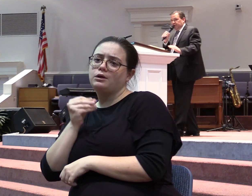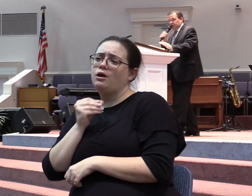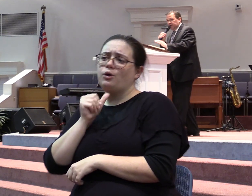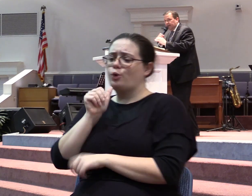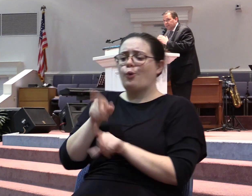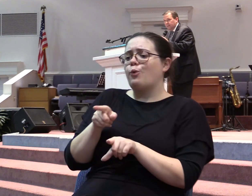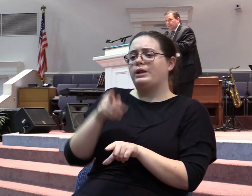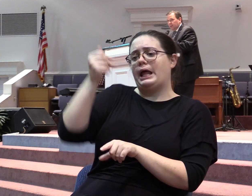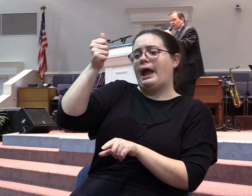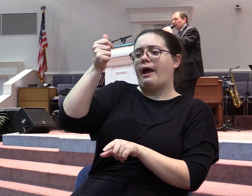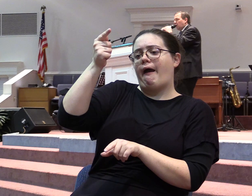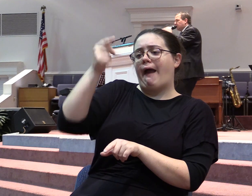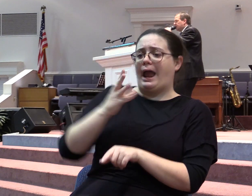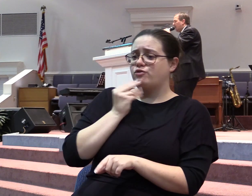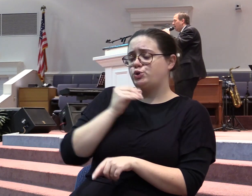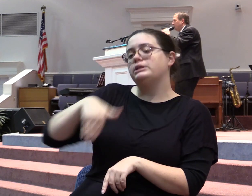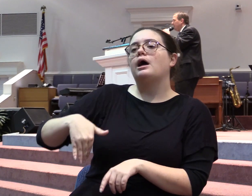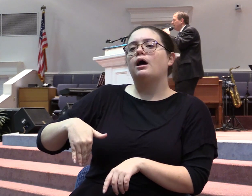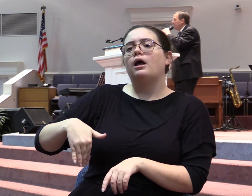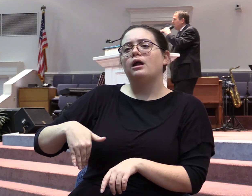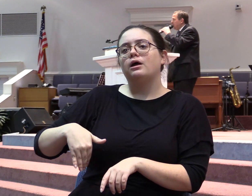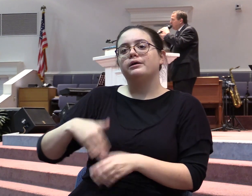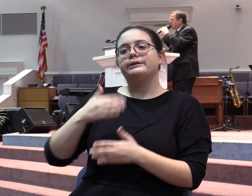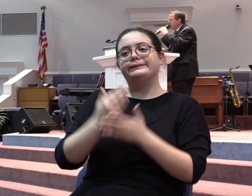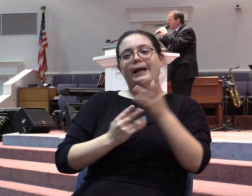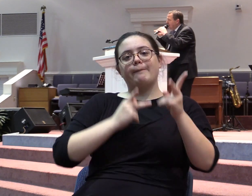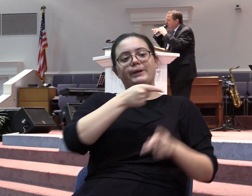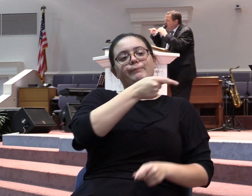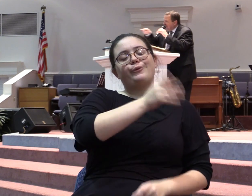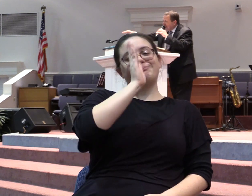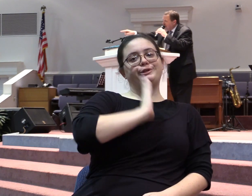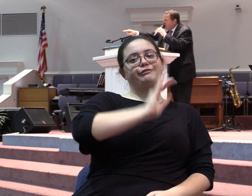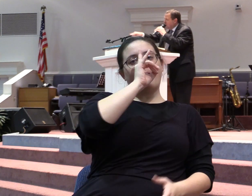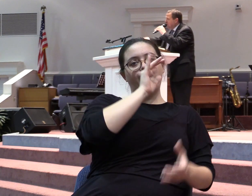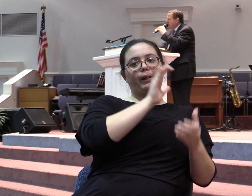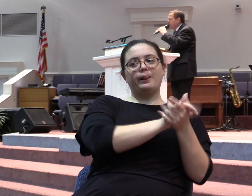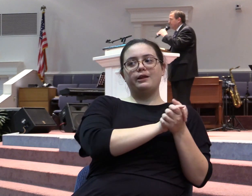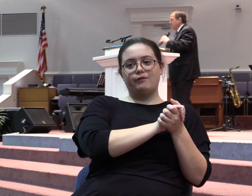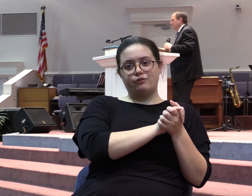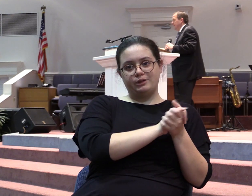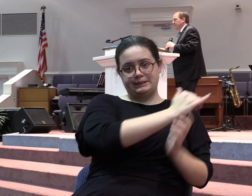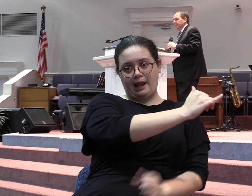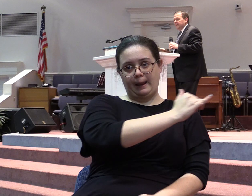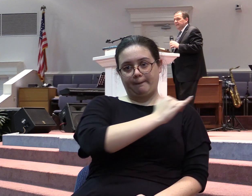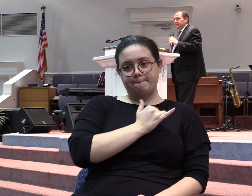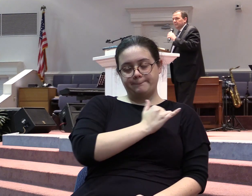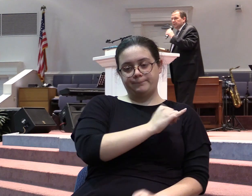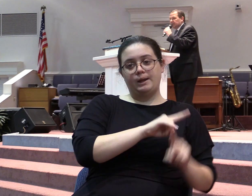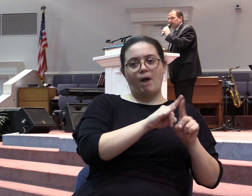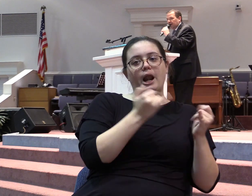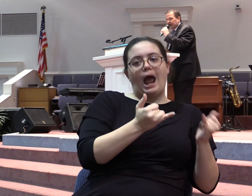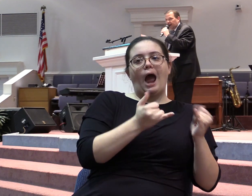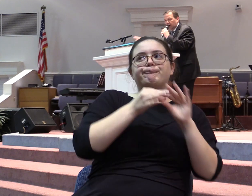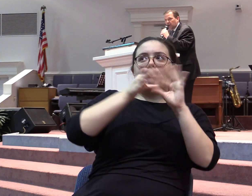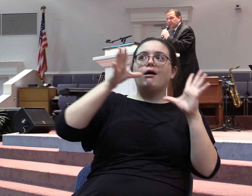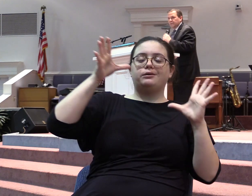Samaria just yet. There are some that used to believe exactly what you believe, but